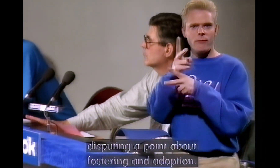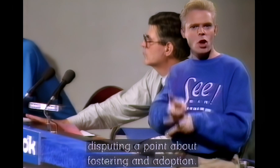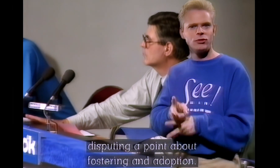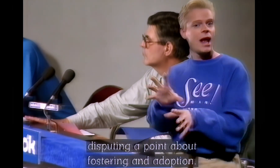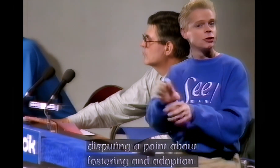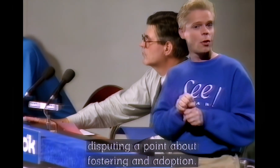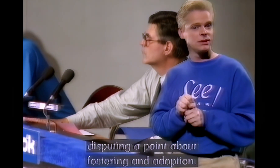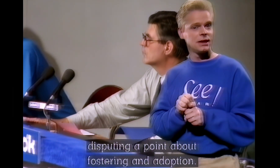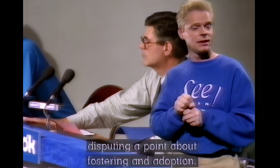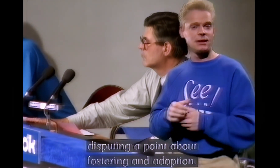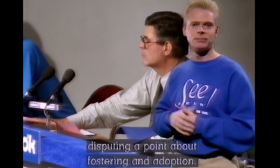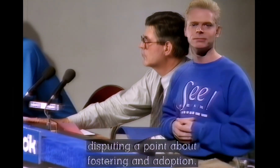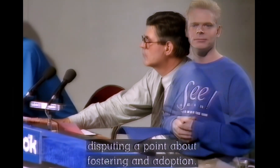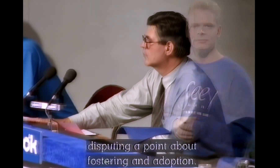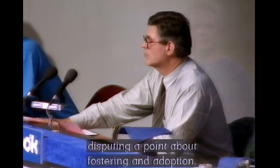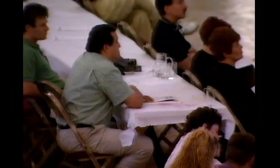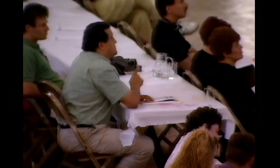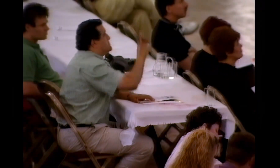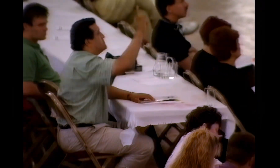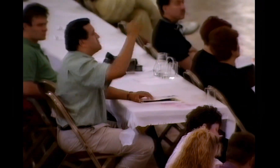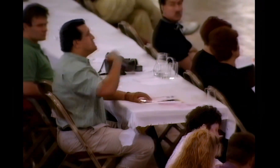on fostering and adoption. They come into contact